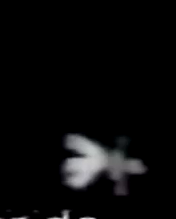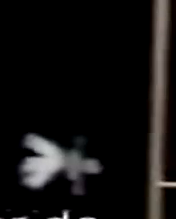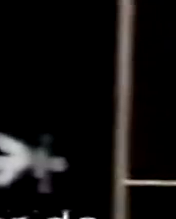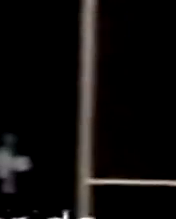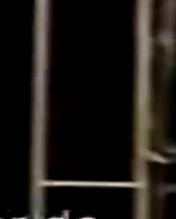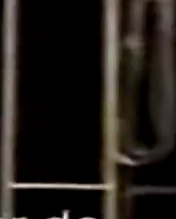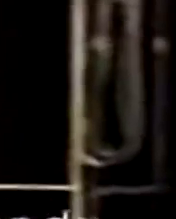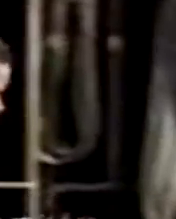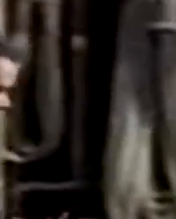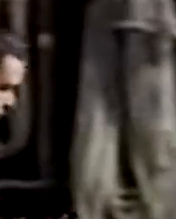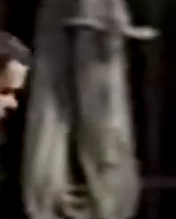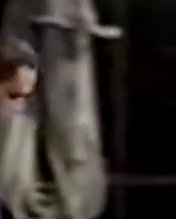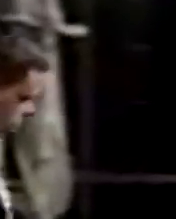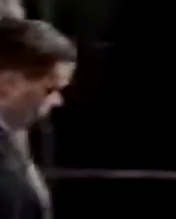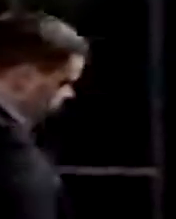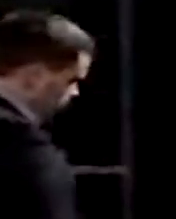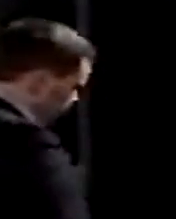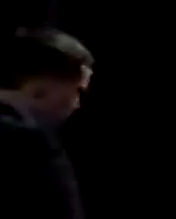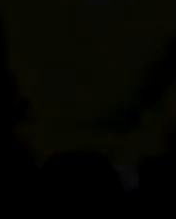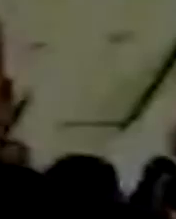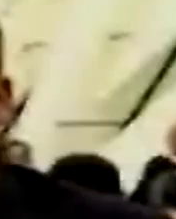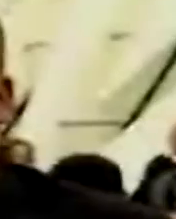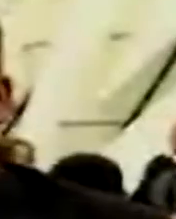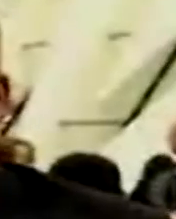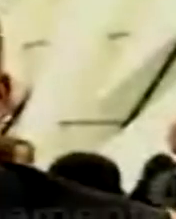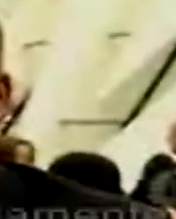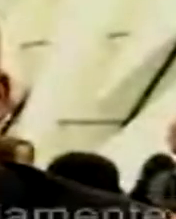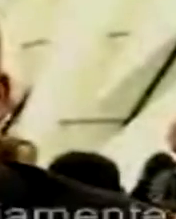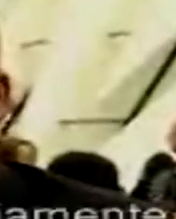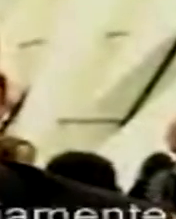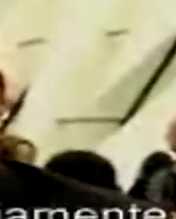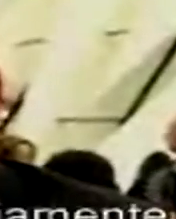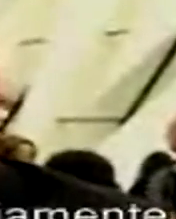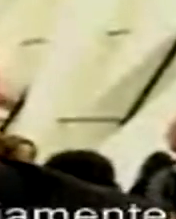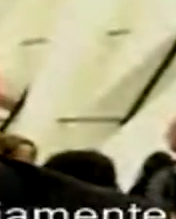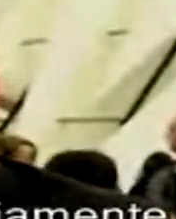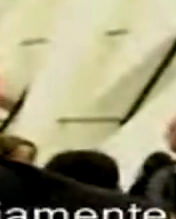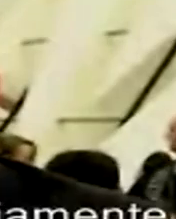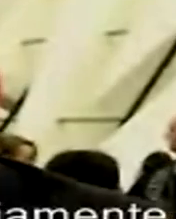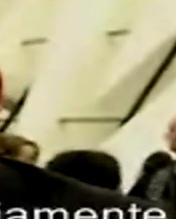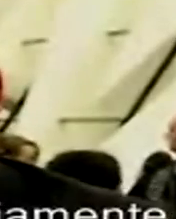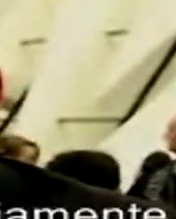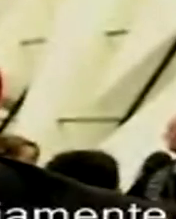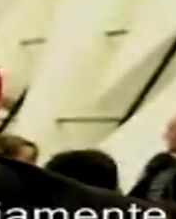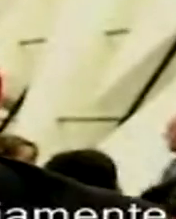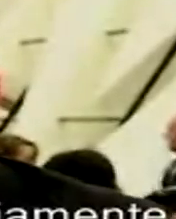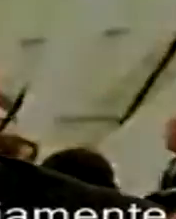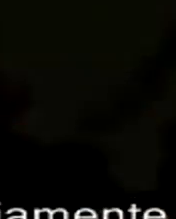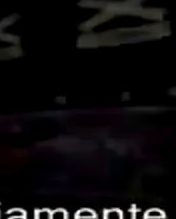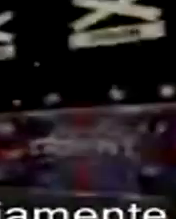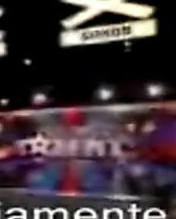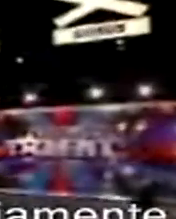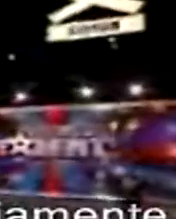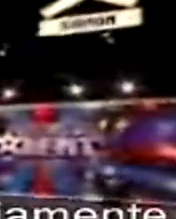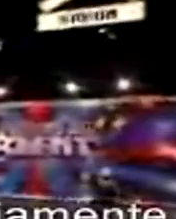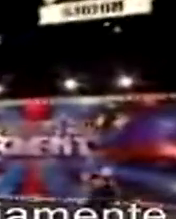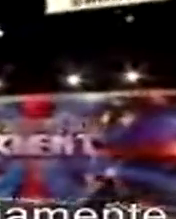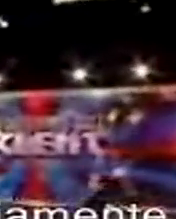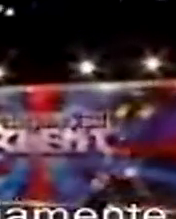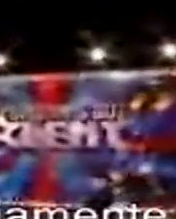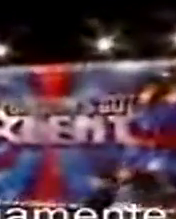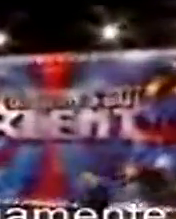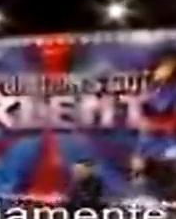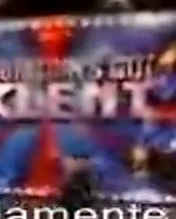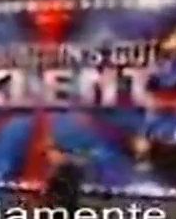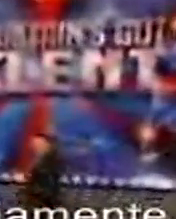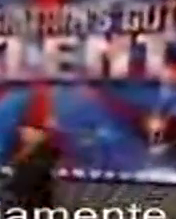Wales. By day, I sell mobile phones. My dream is to spend my life doing what I